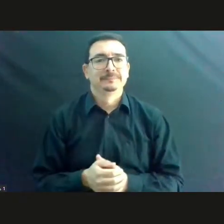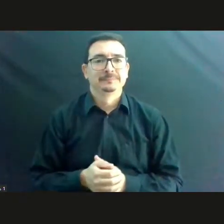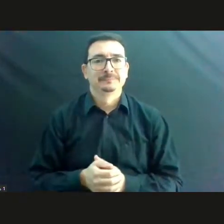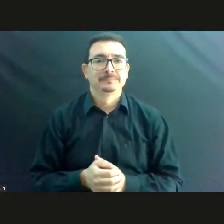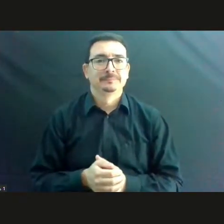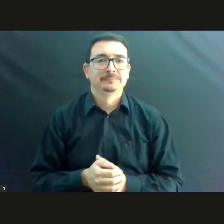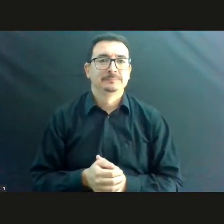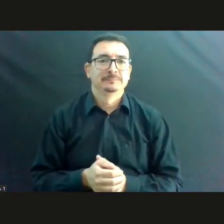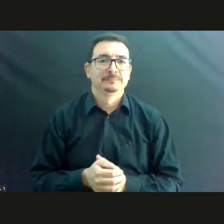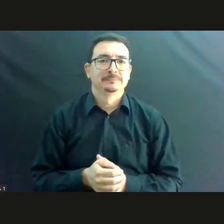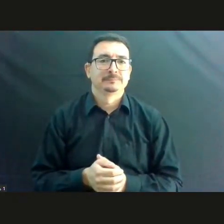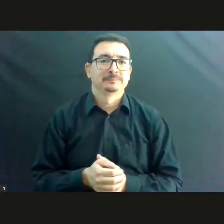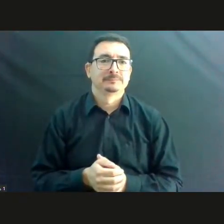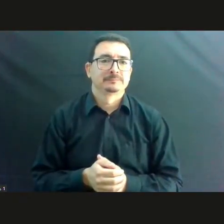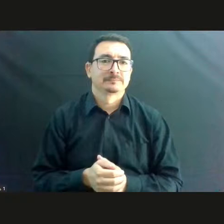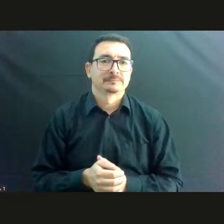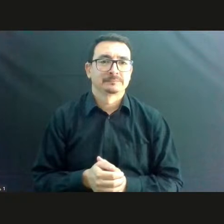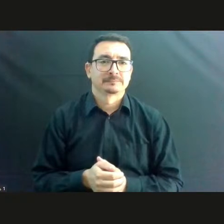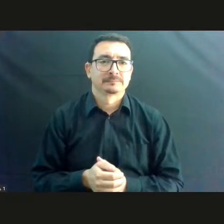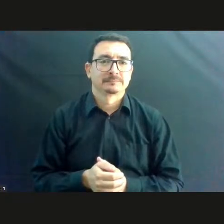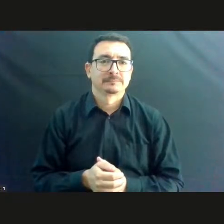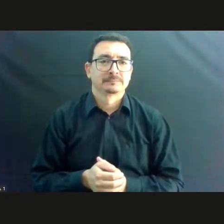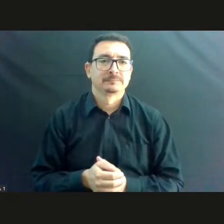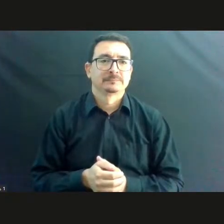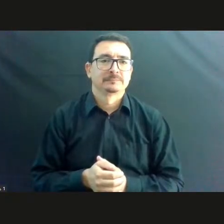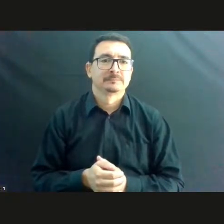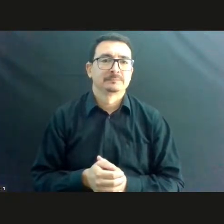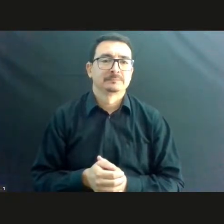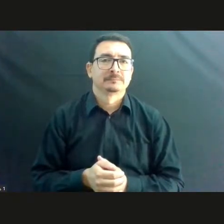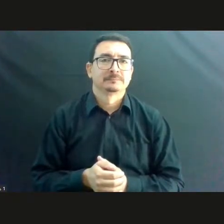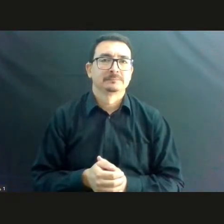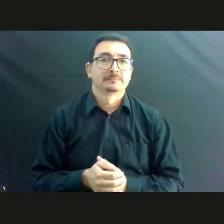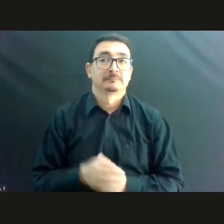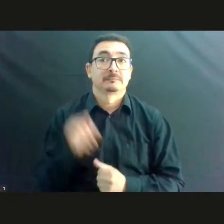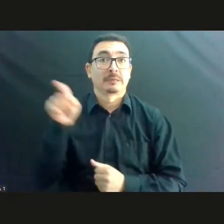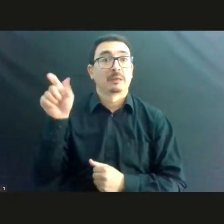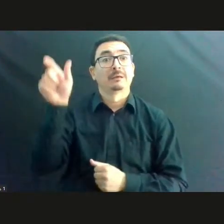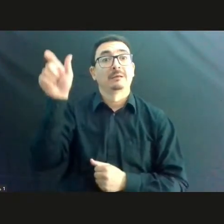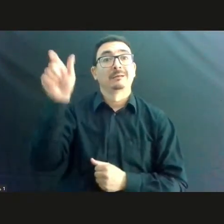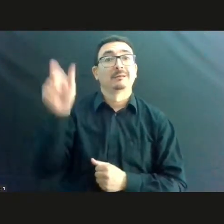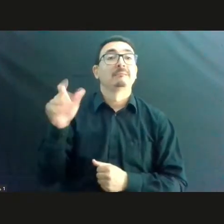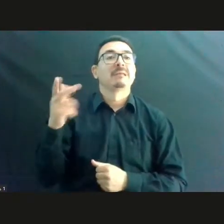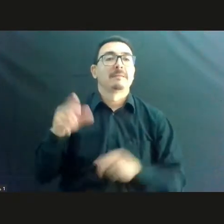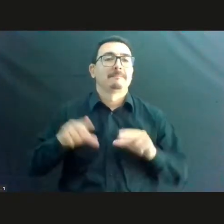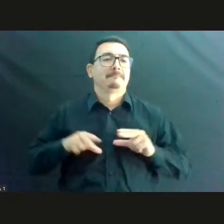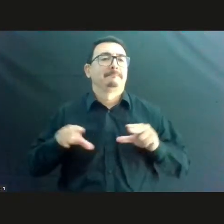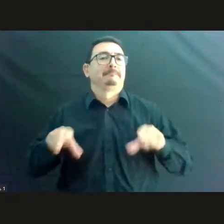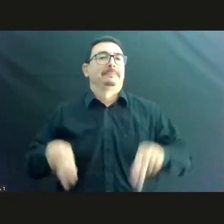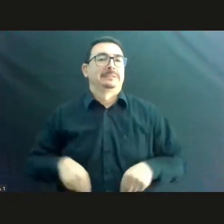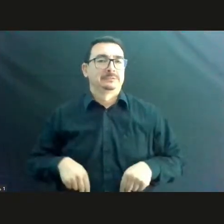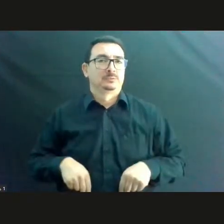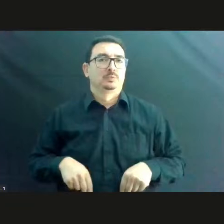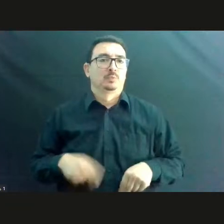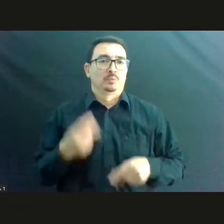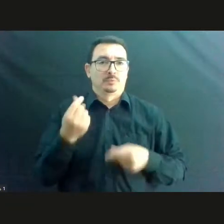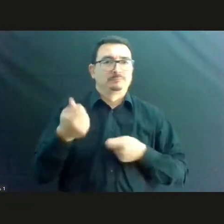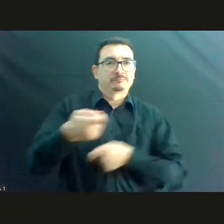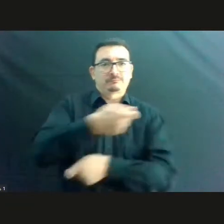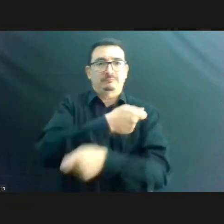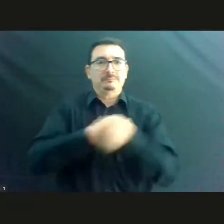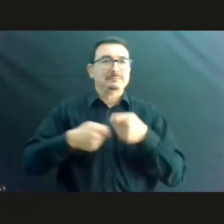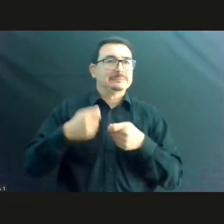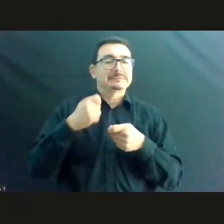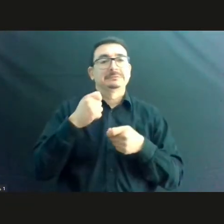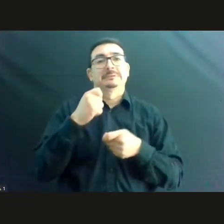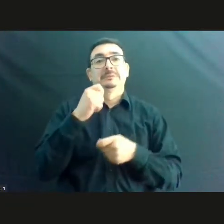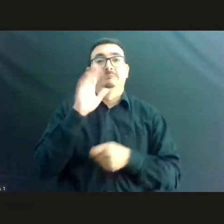sworn in as the Minister of Foreign Trade of Costa Rica. So he's the Costa Rican counterpart of the Honorable Sandra Husbands.